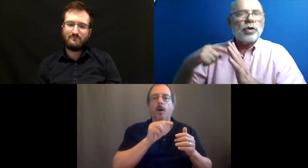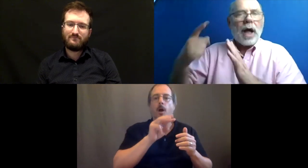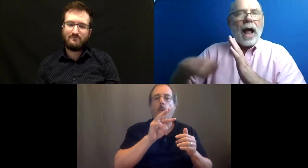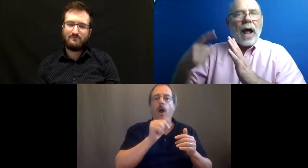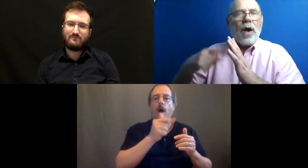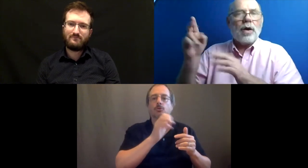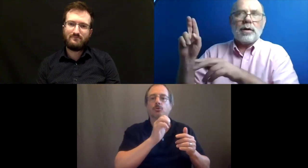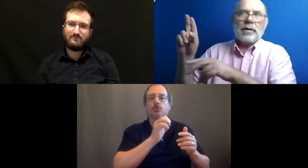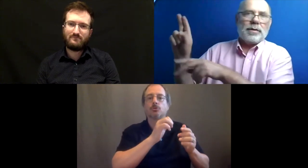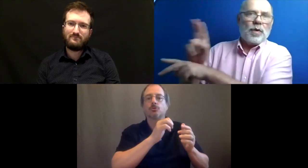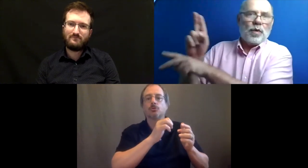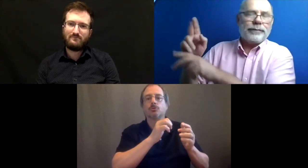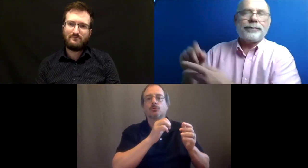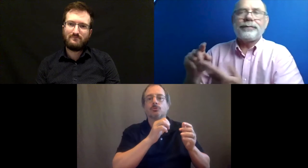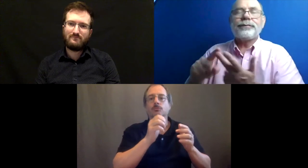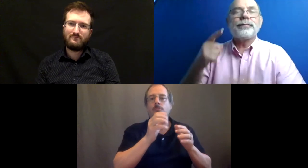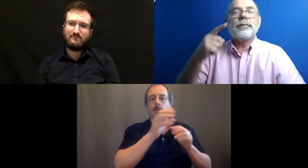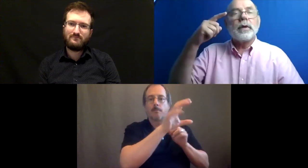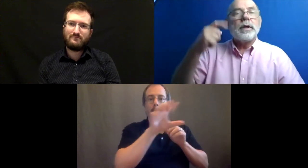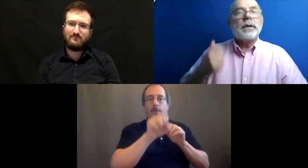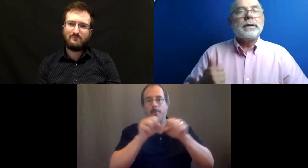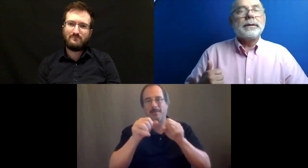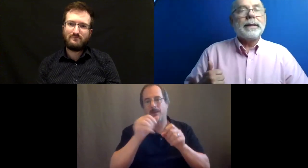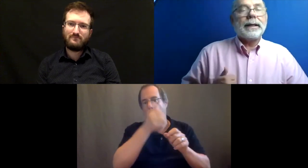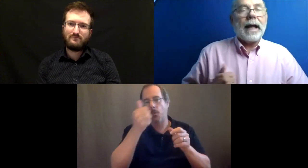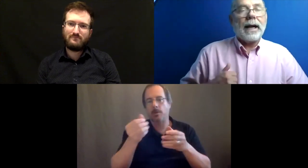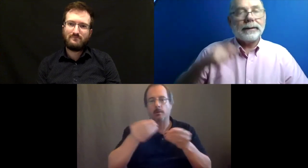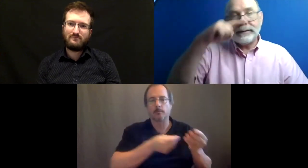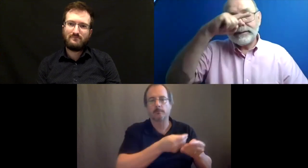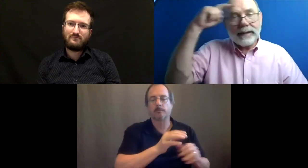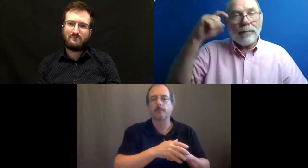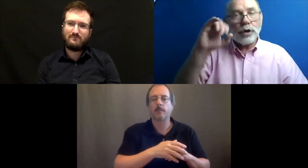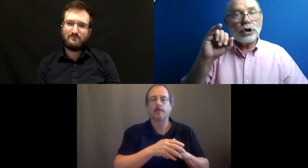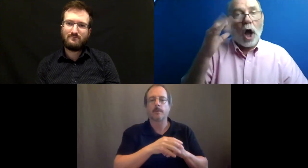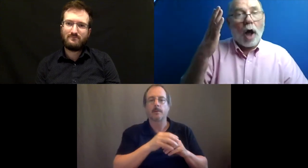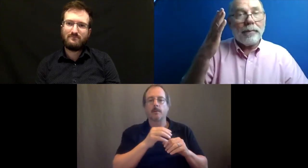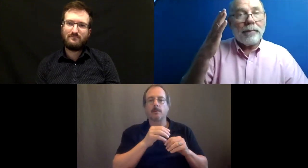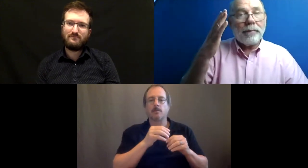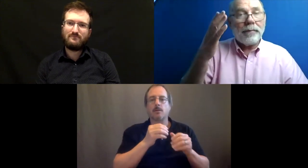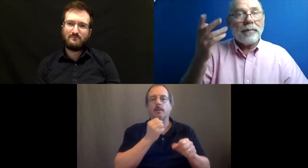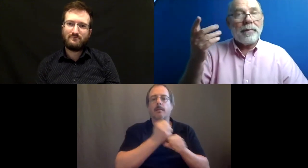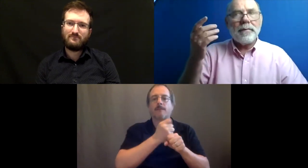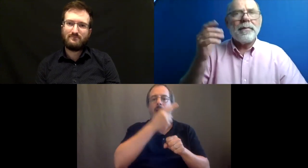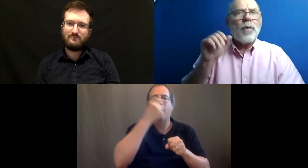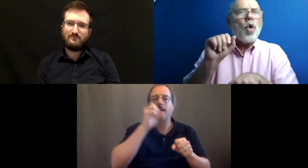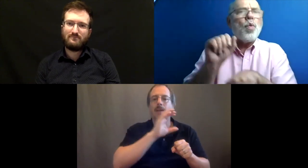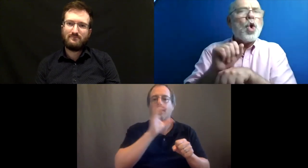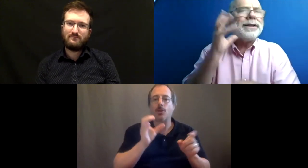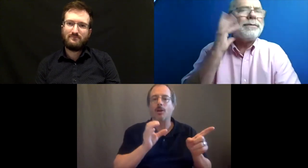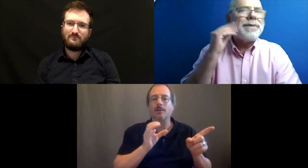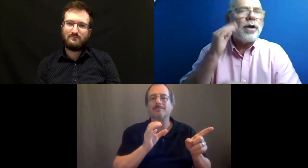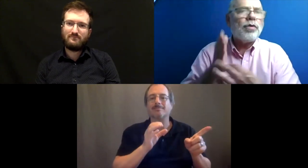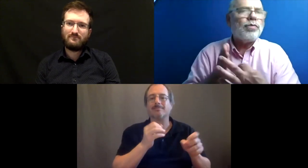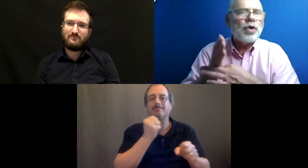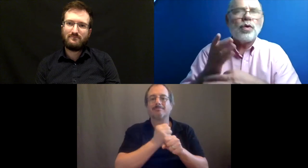of money for employers that we can use for wage support programs or the Canada Summer Jobs